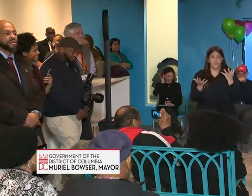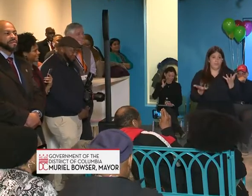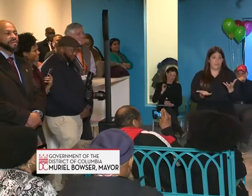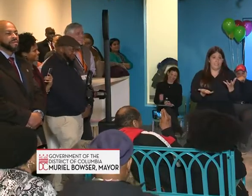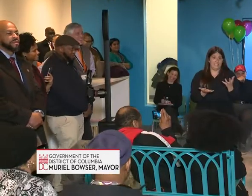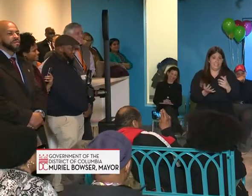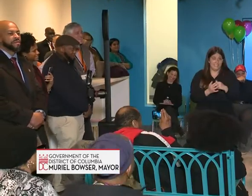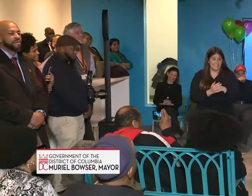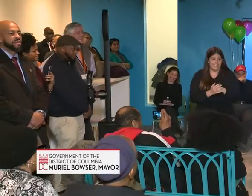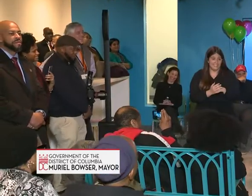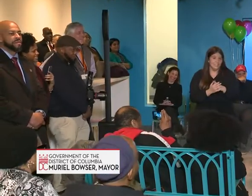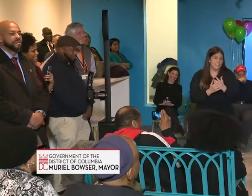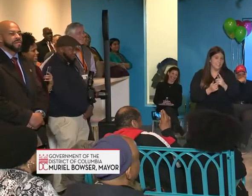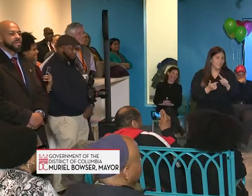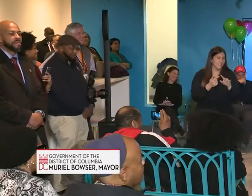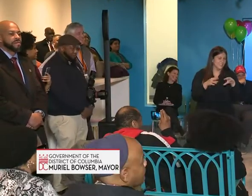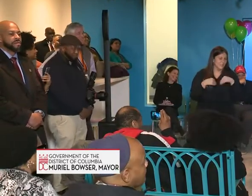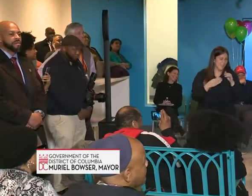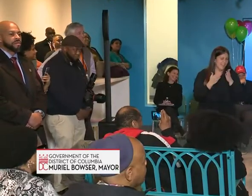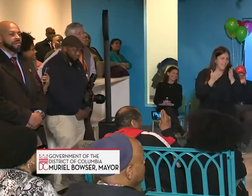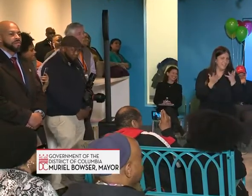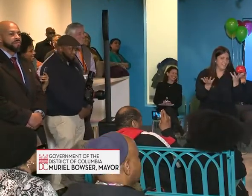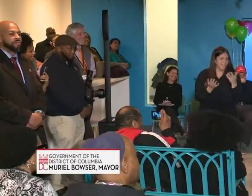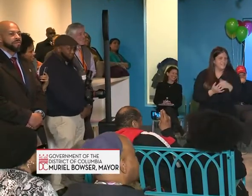to accept that.